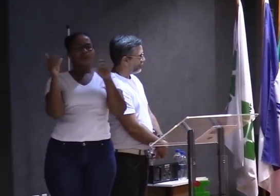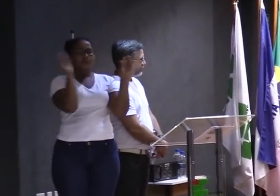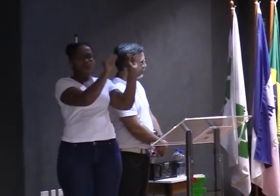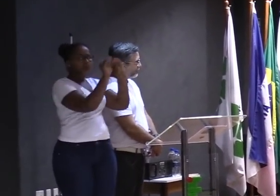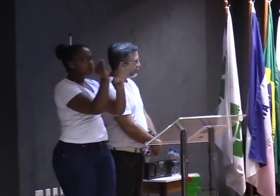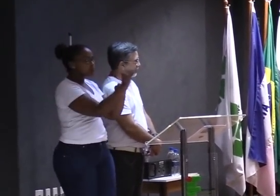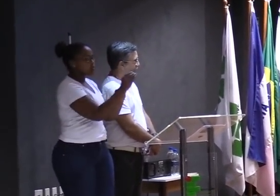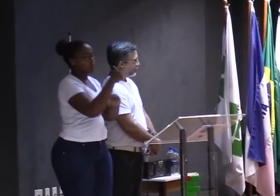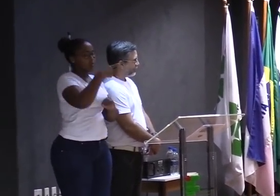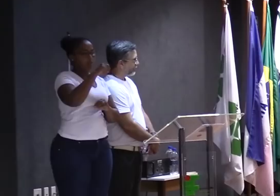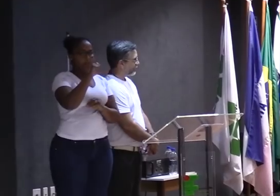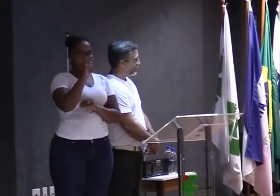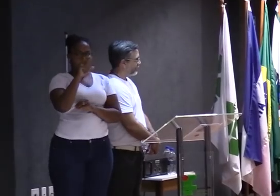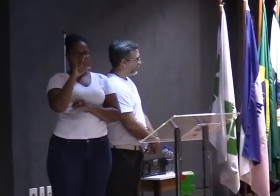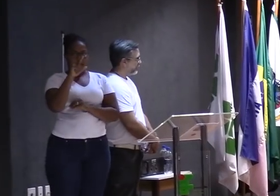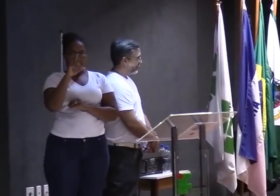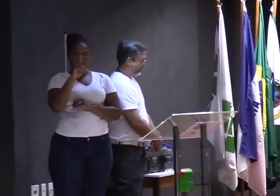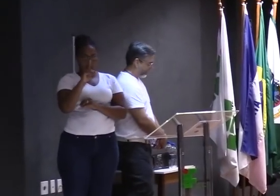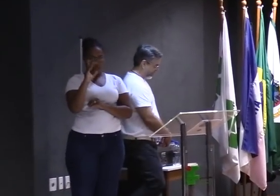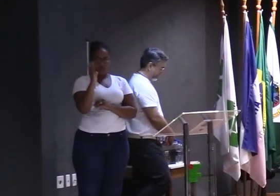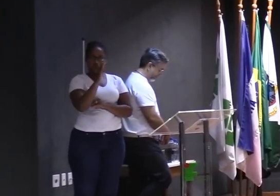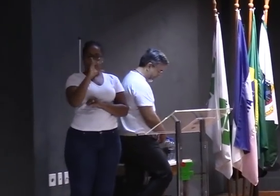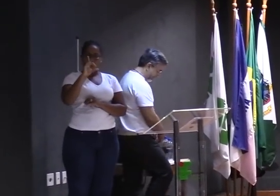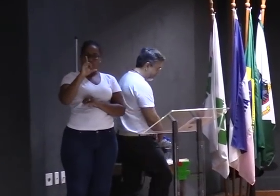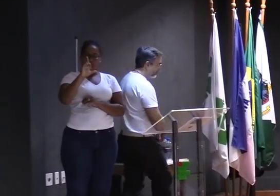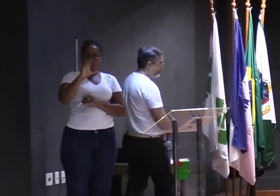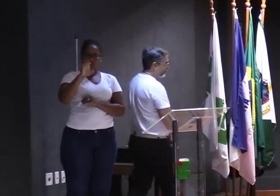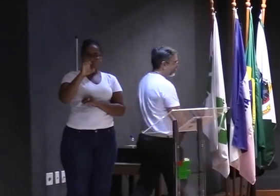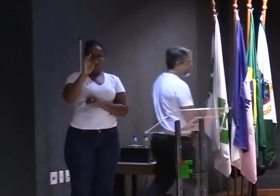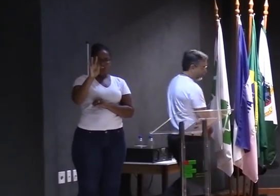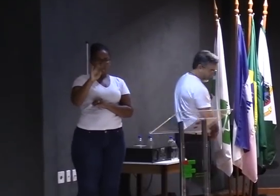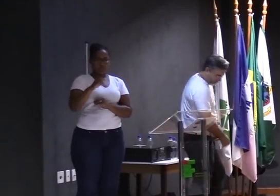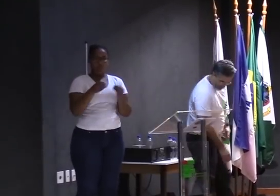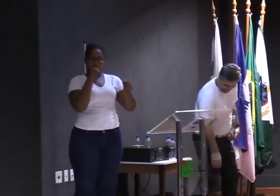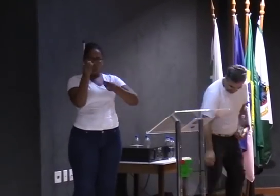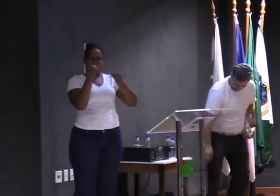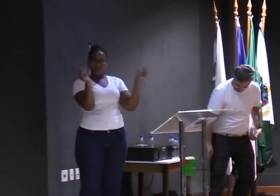little bit of help on translation of this.